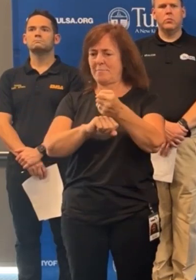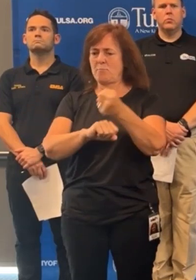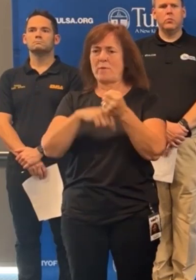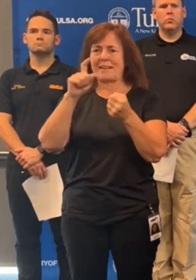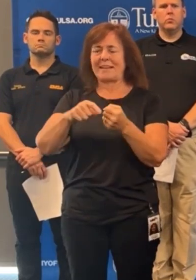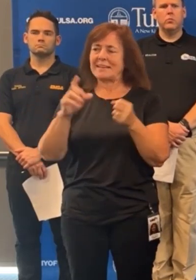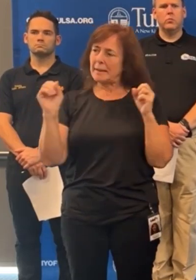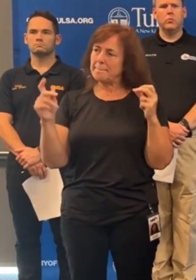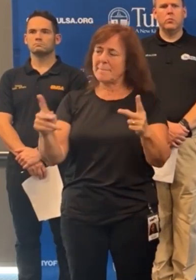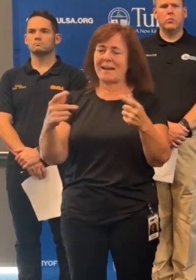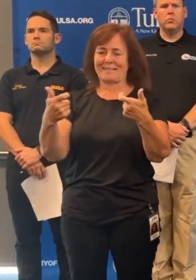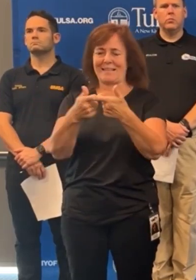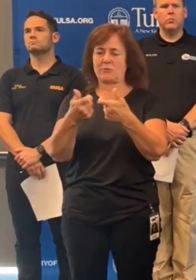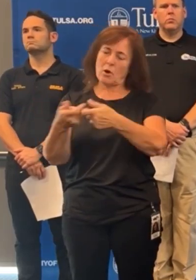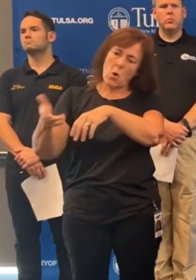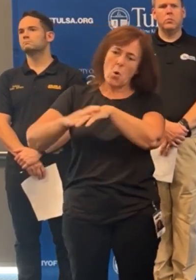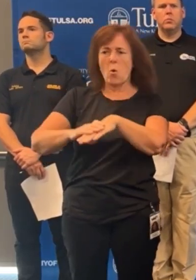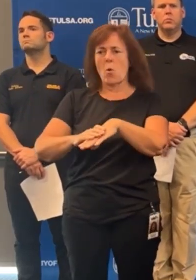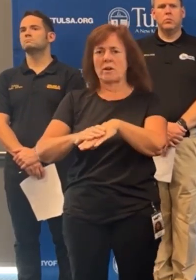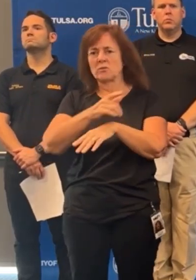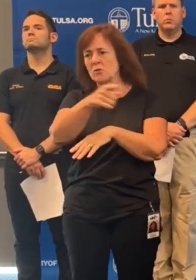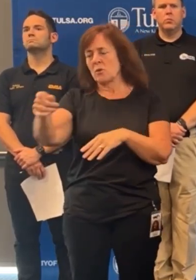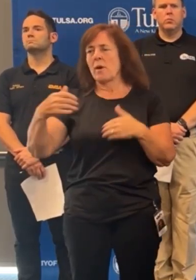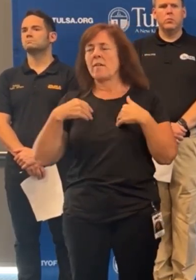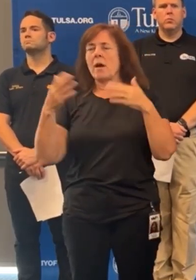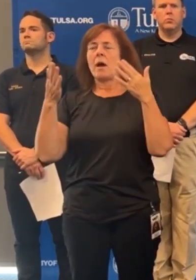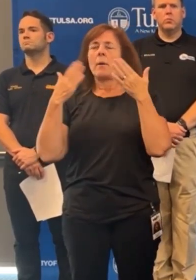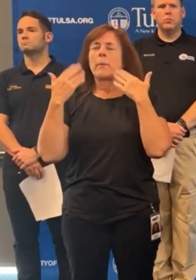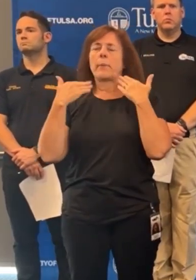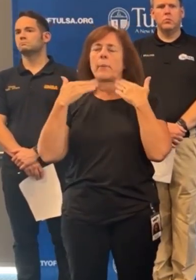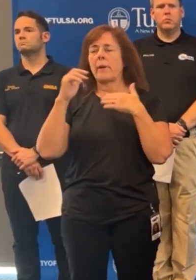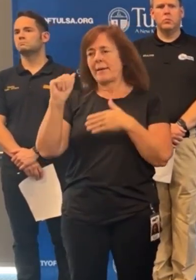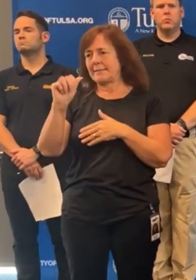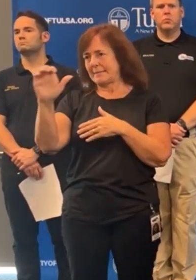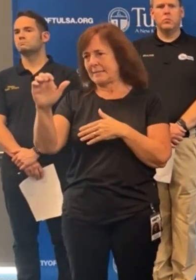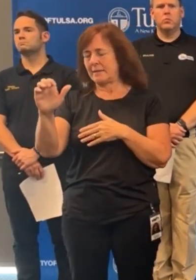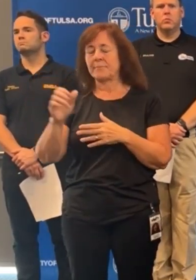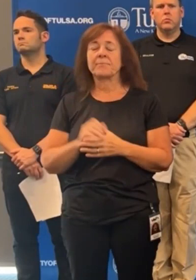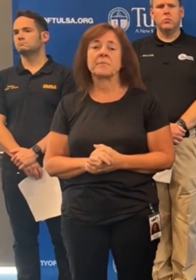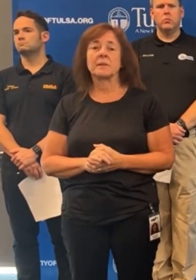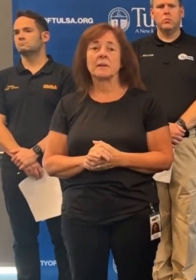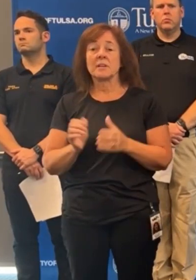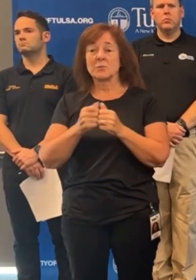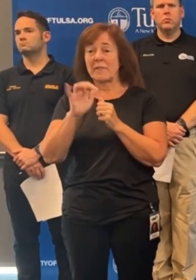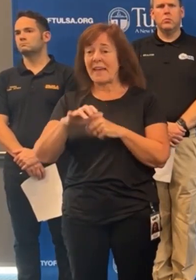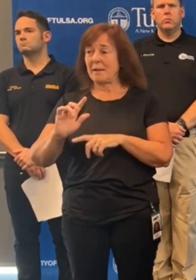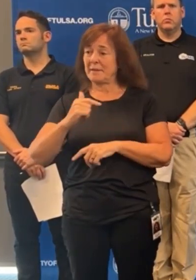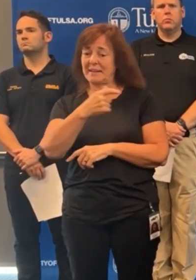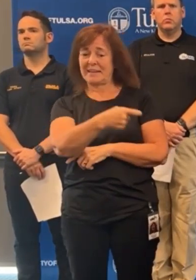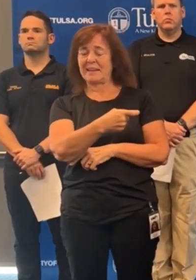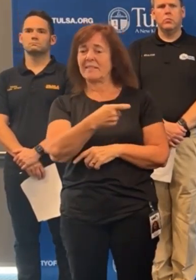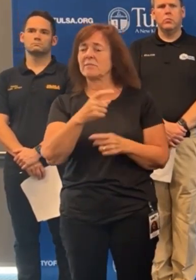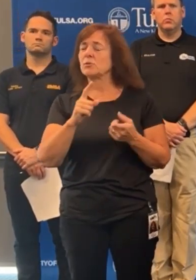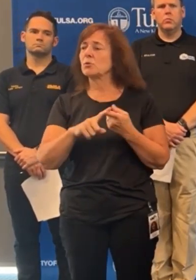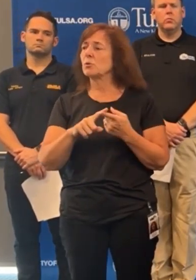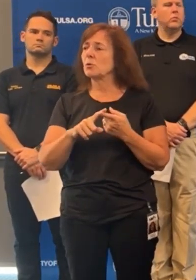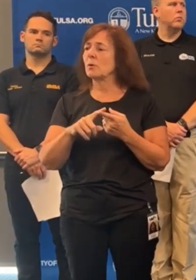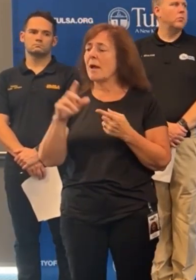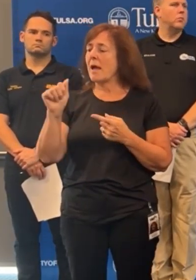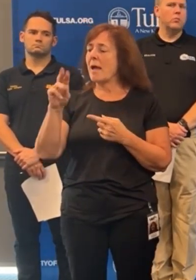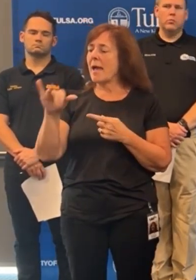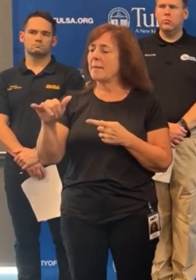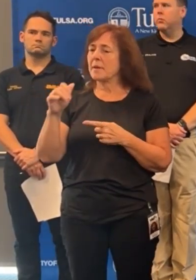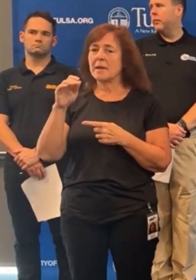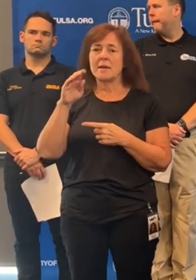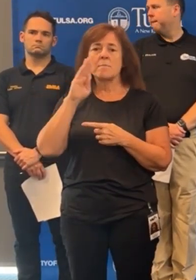need to get Tulsa turned back on. And so on that, I will turn it over to Amy